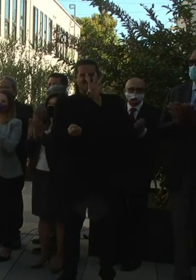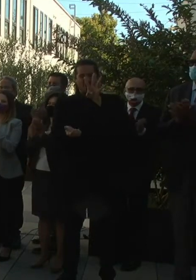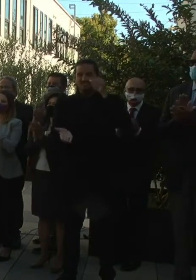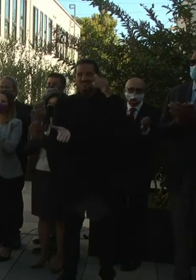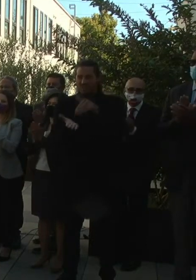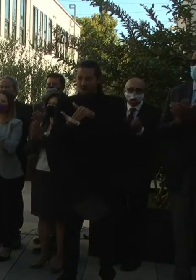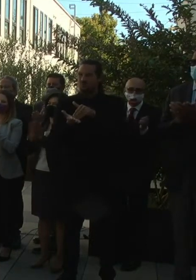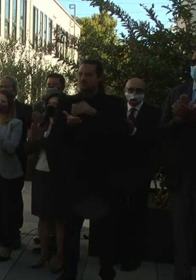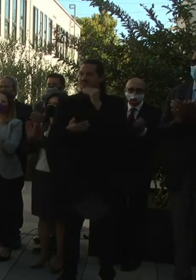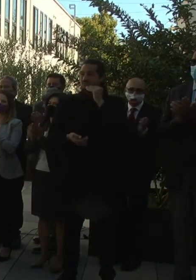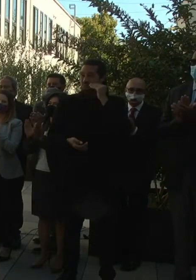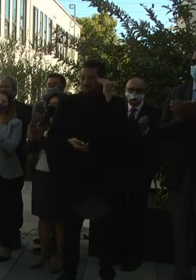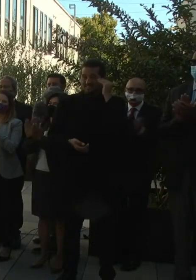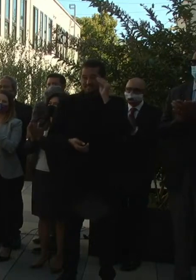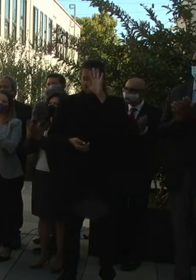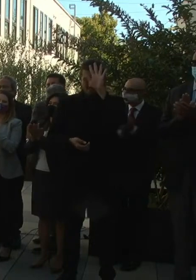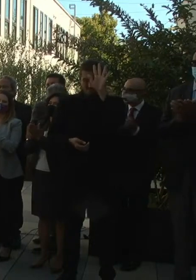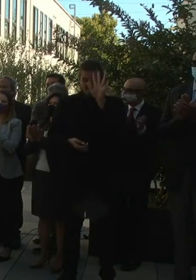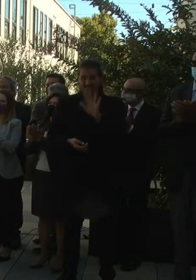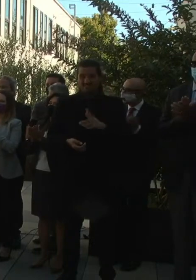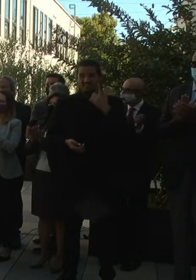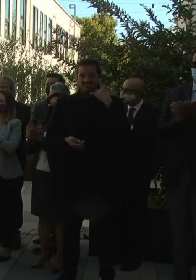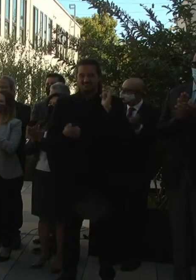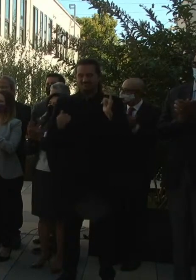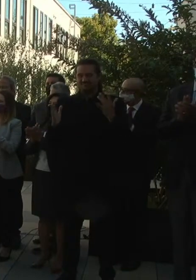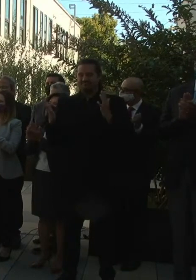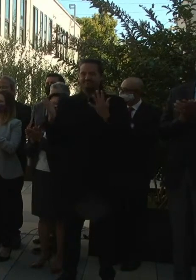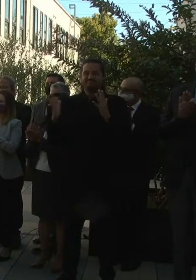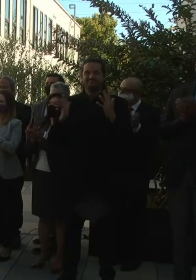housing in this package.